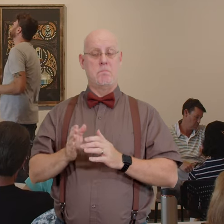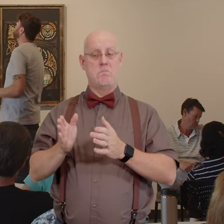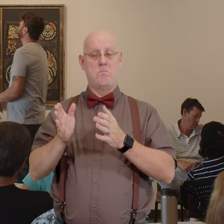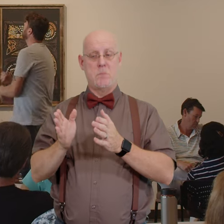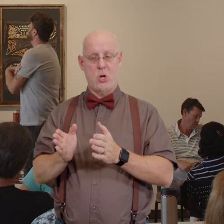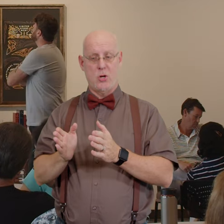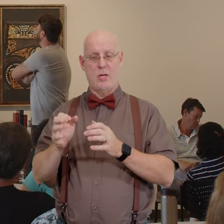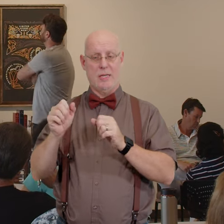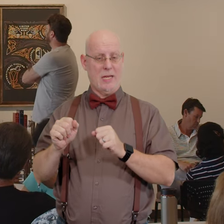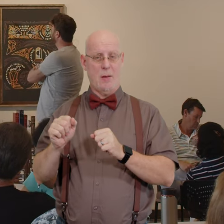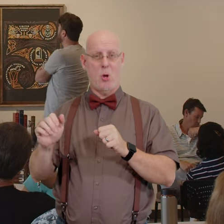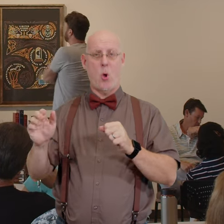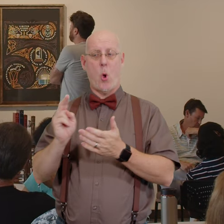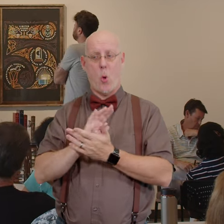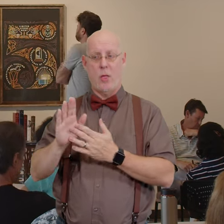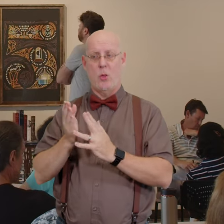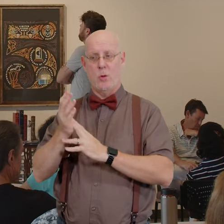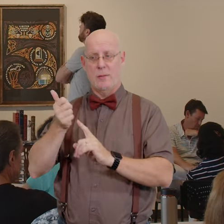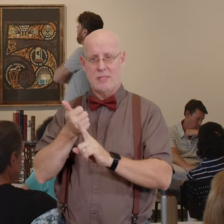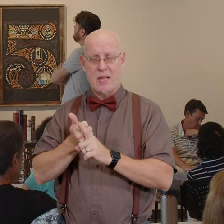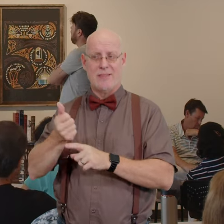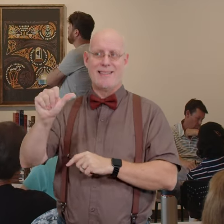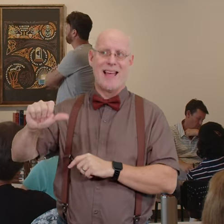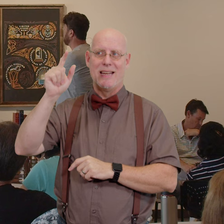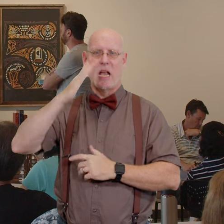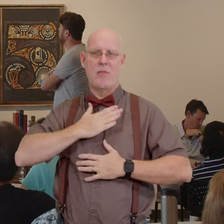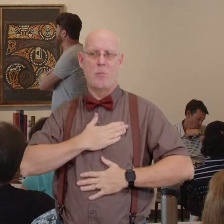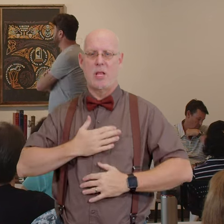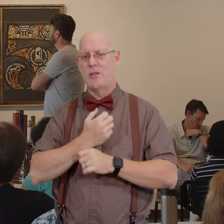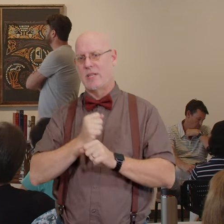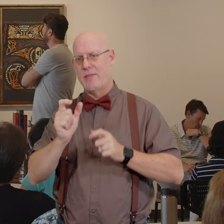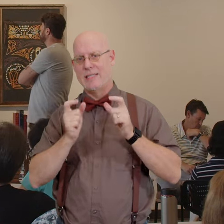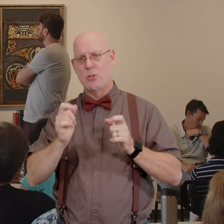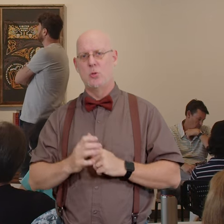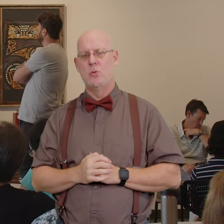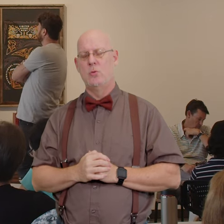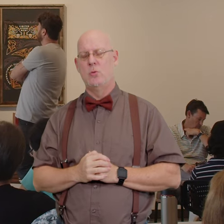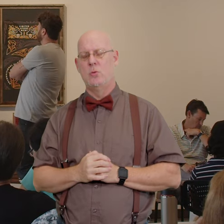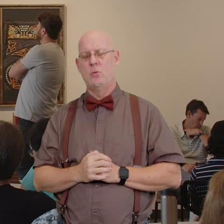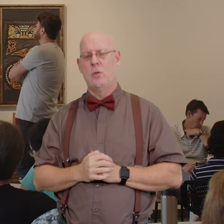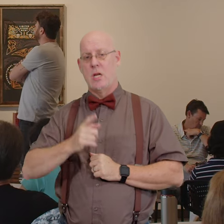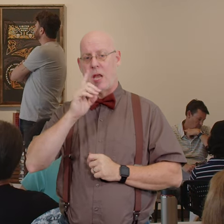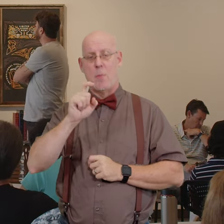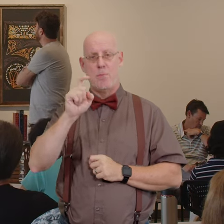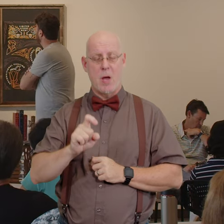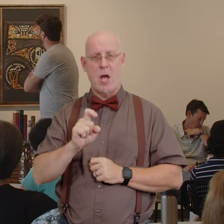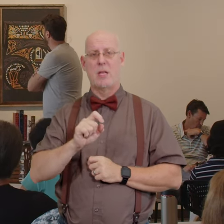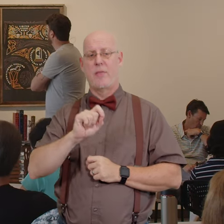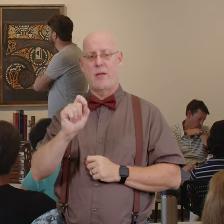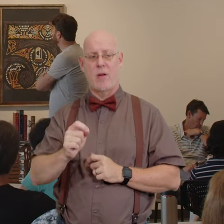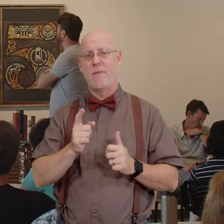that a person can be holy by himself denies God the pleasure of saving sinners. God